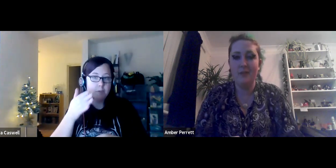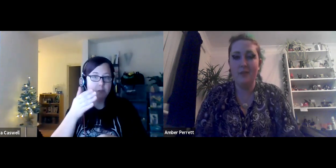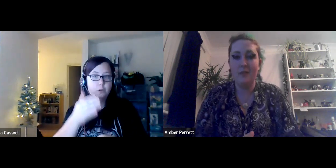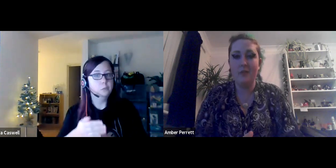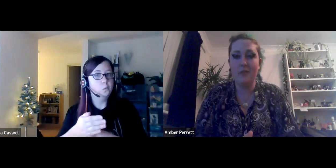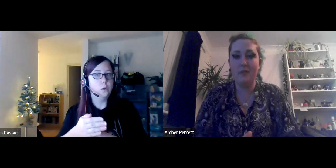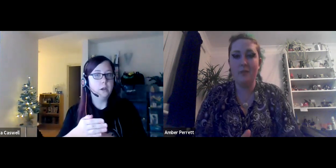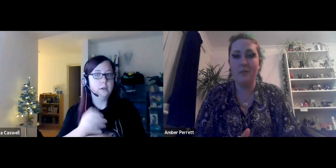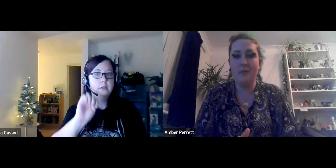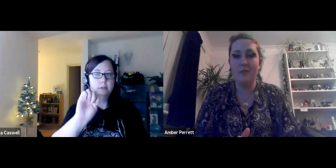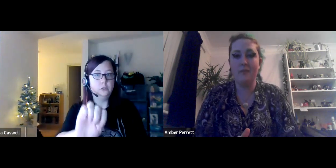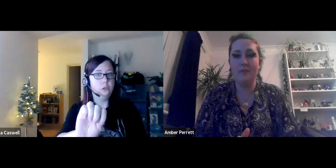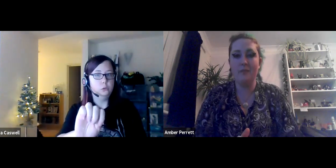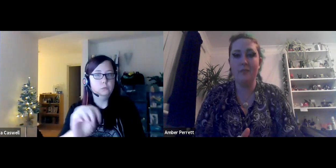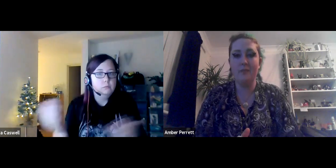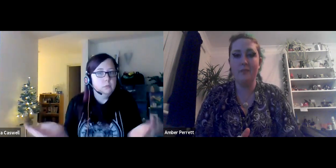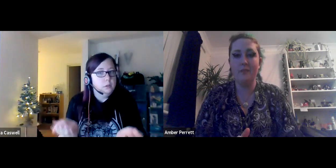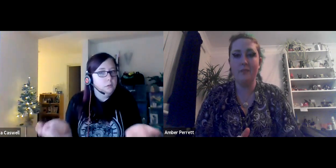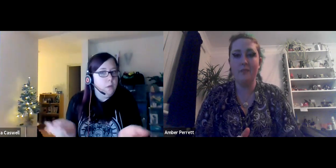So work, you where?